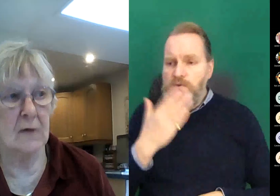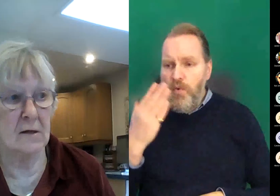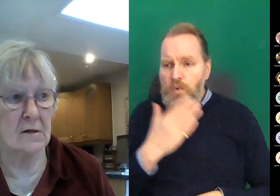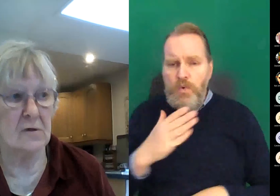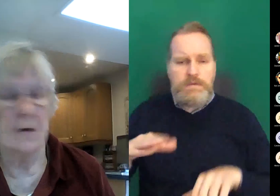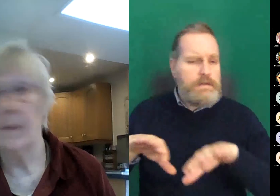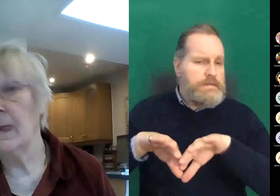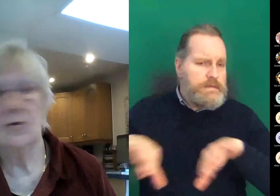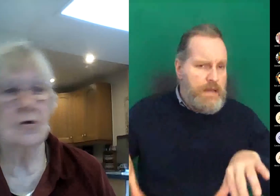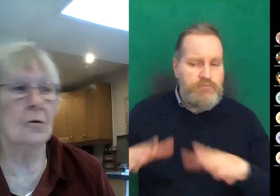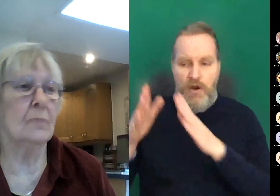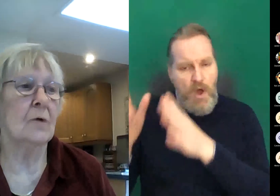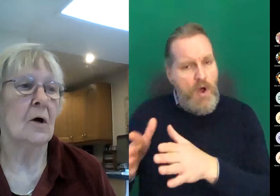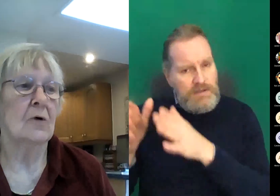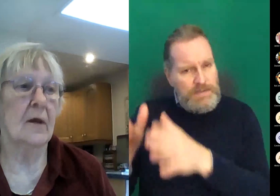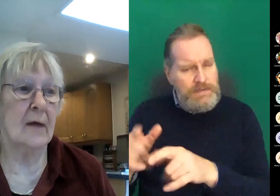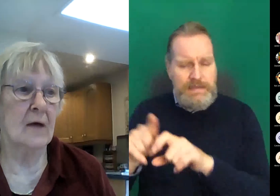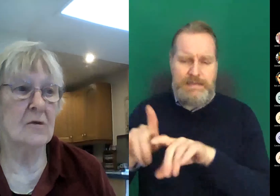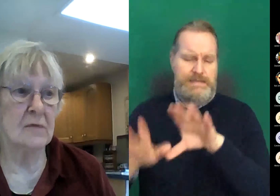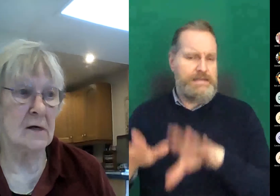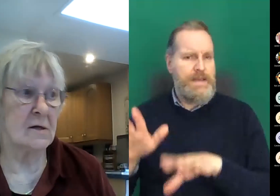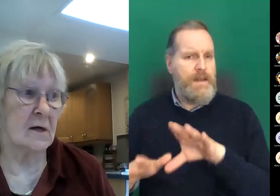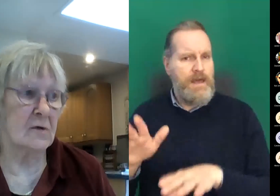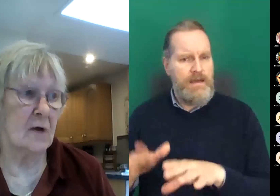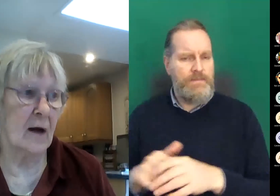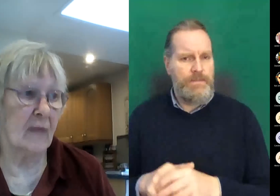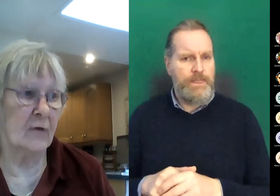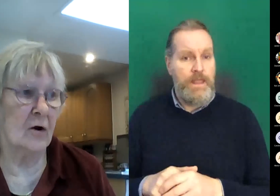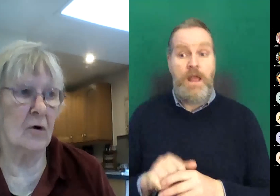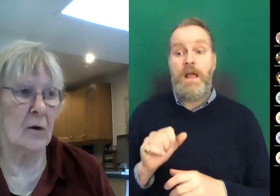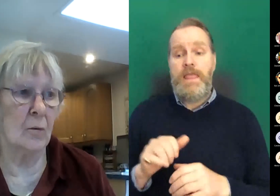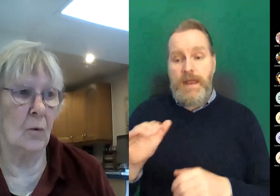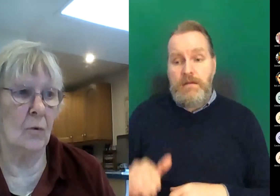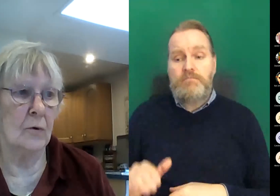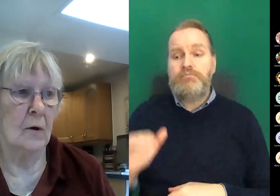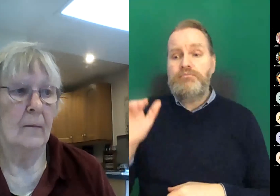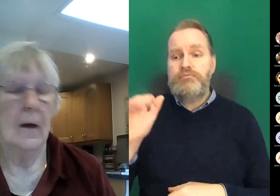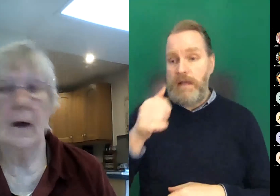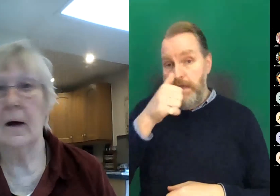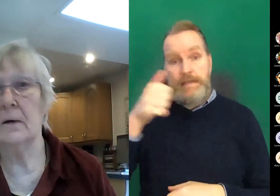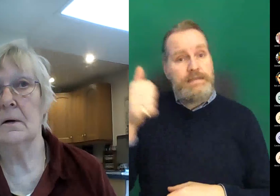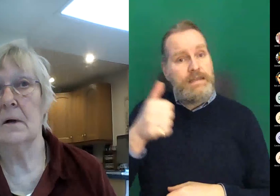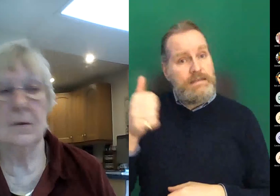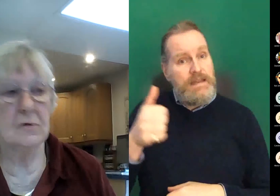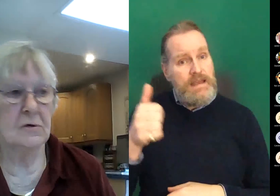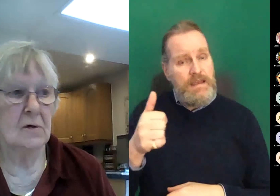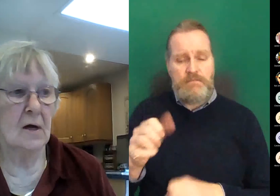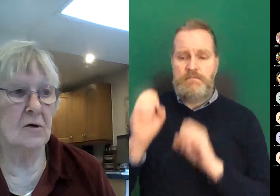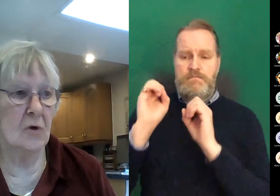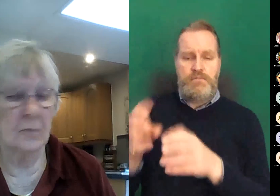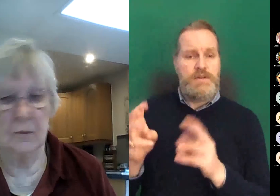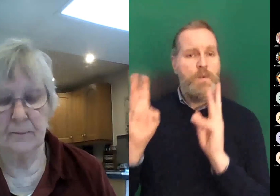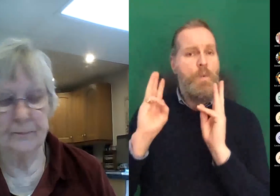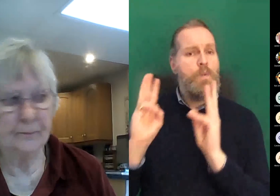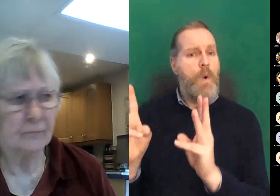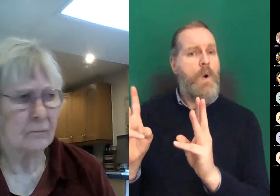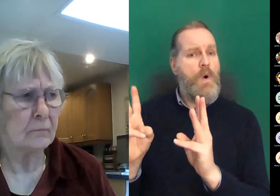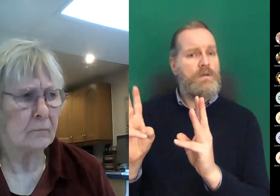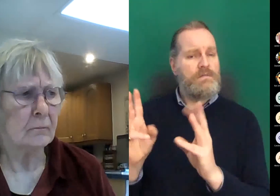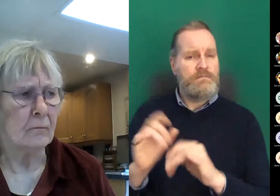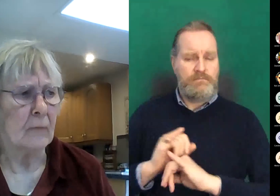similar circumstances, doomed at the age of 16 to life in a chronic ward, and it was